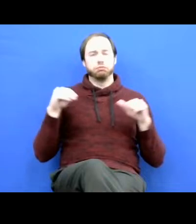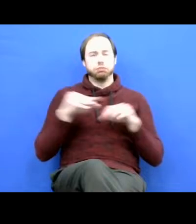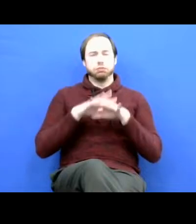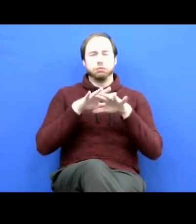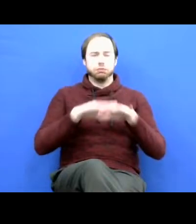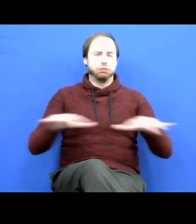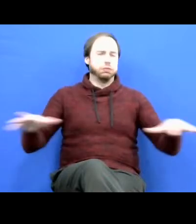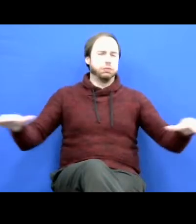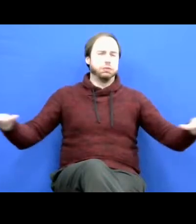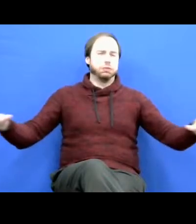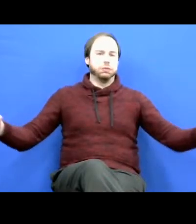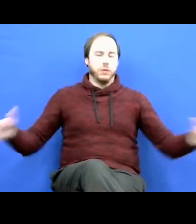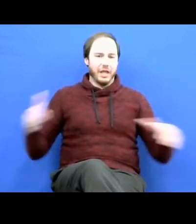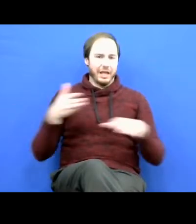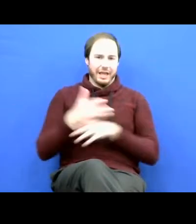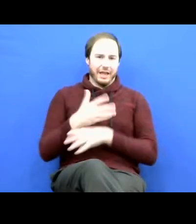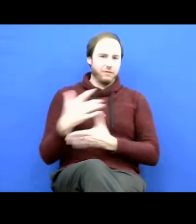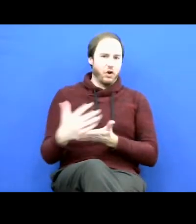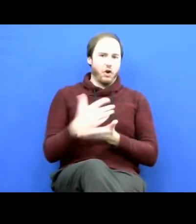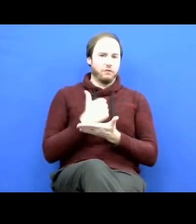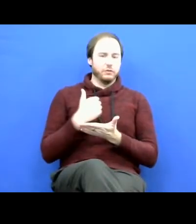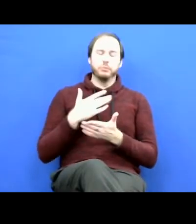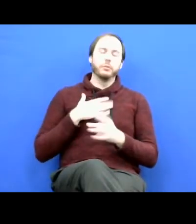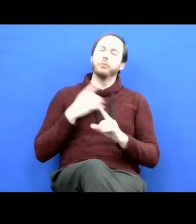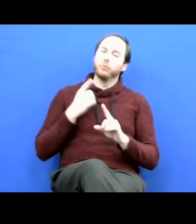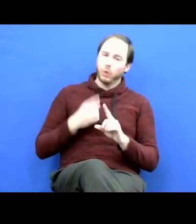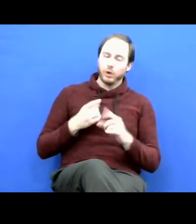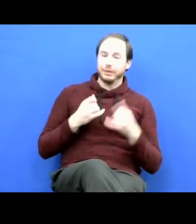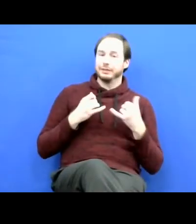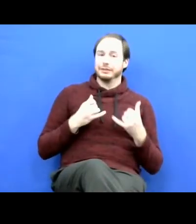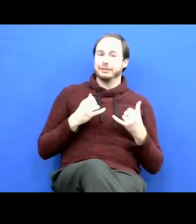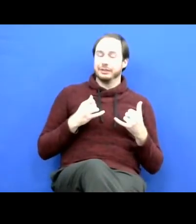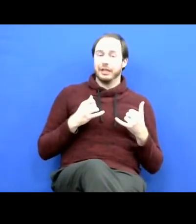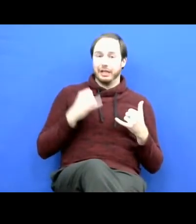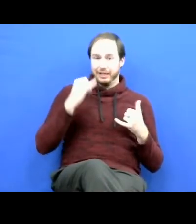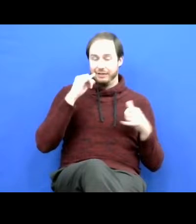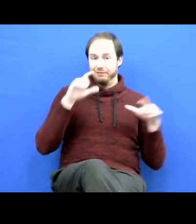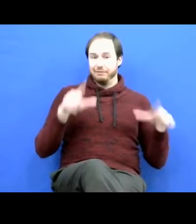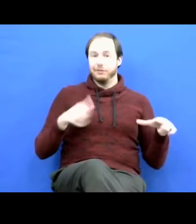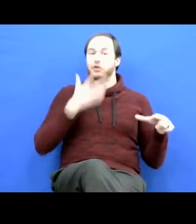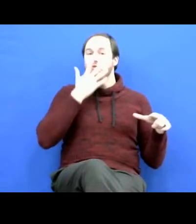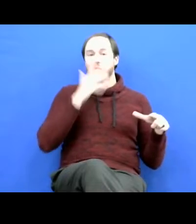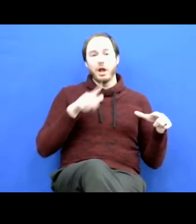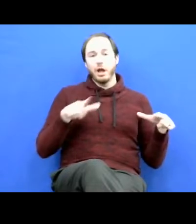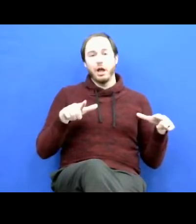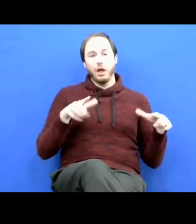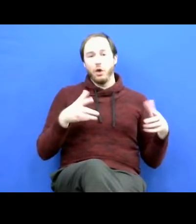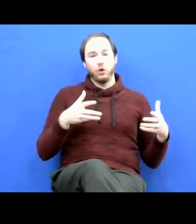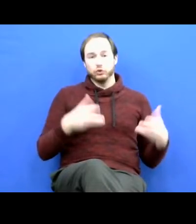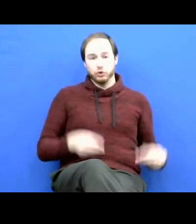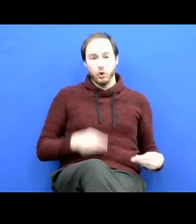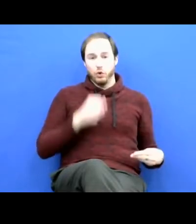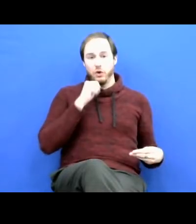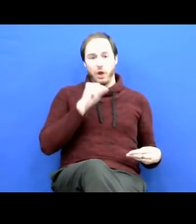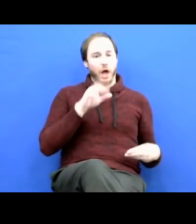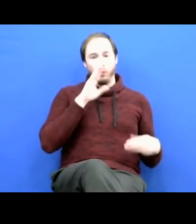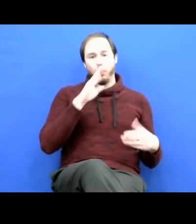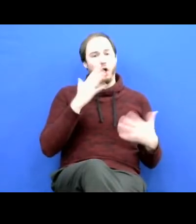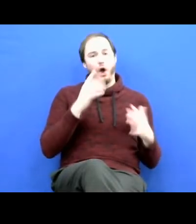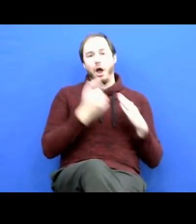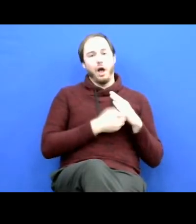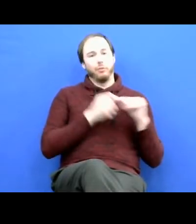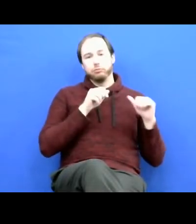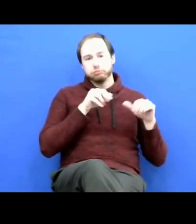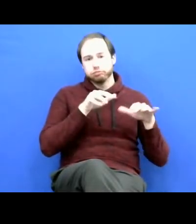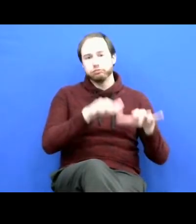fields when they've been harvested. But the point is, today, anything that doesn't soak in is going to run towards your property.